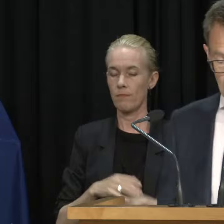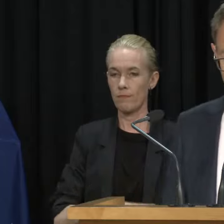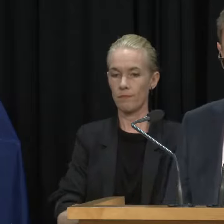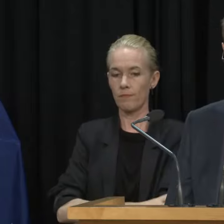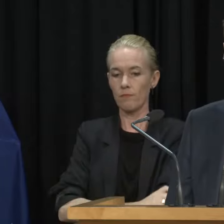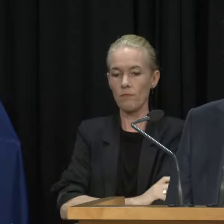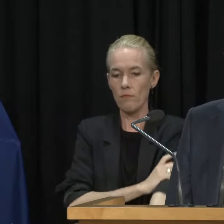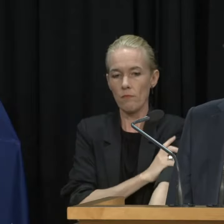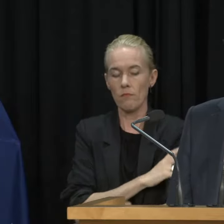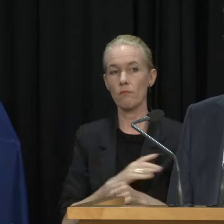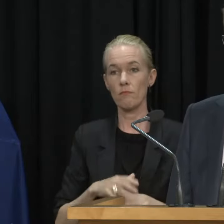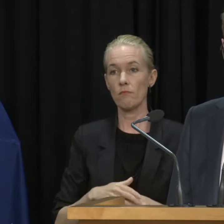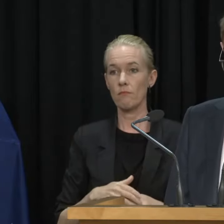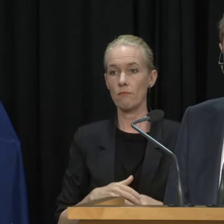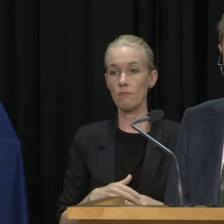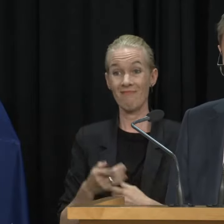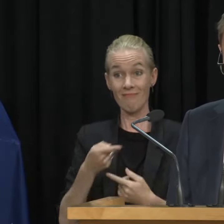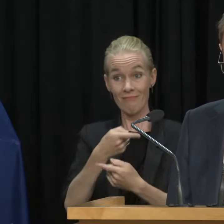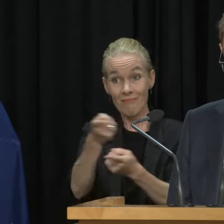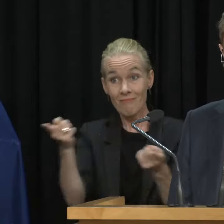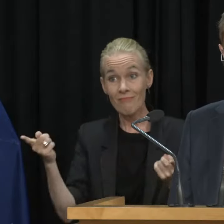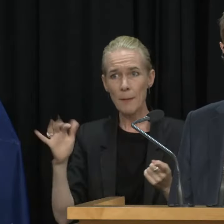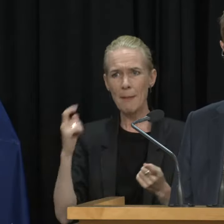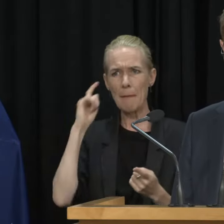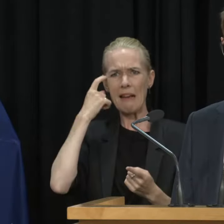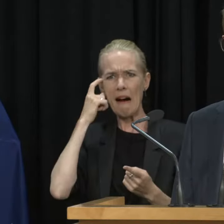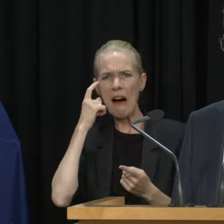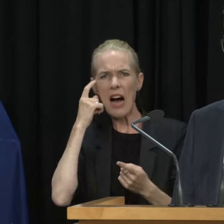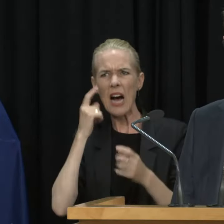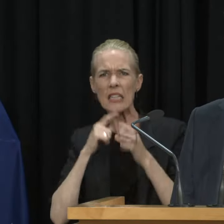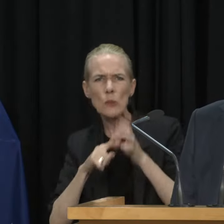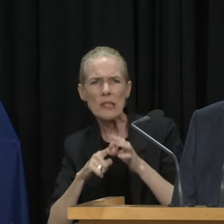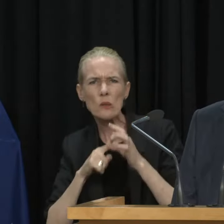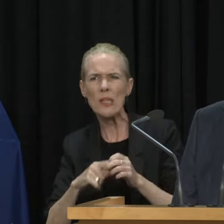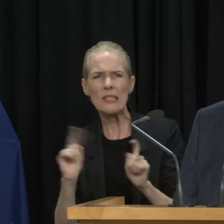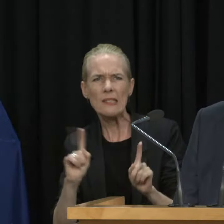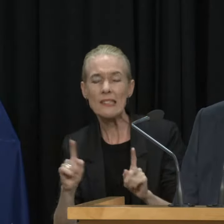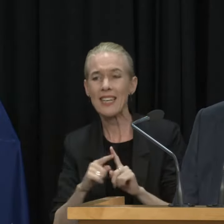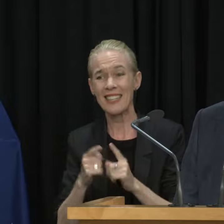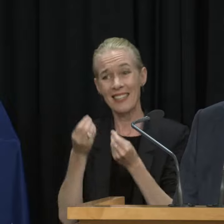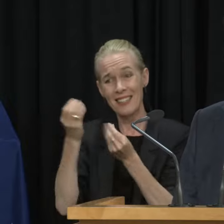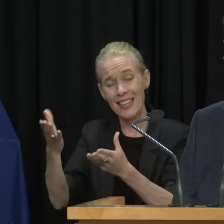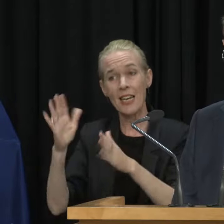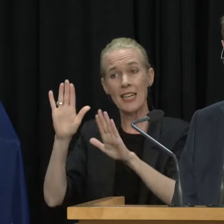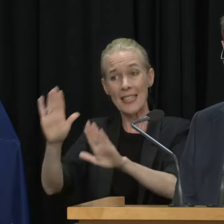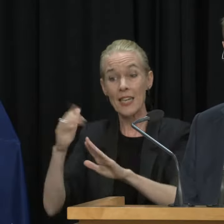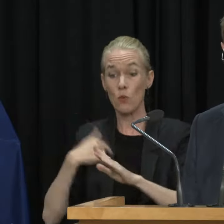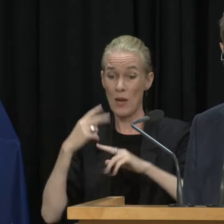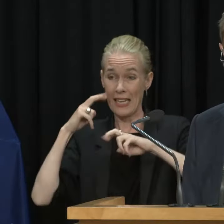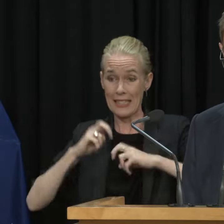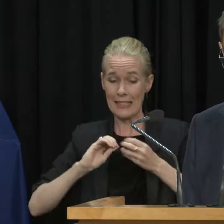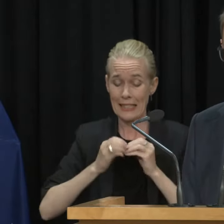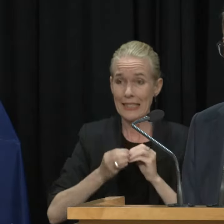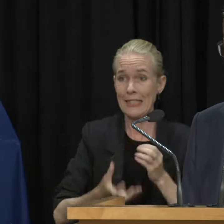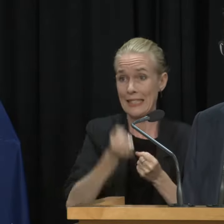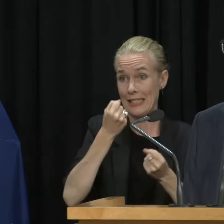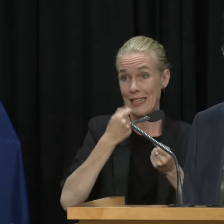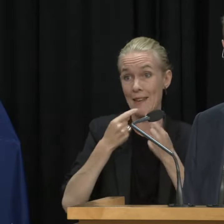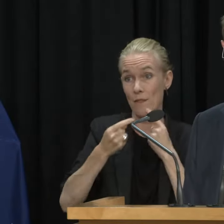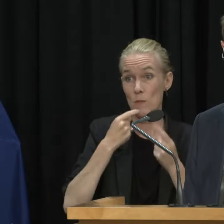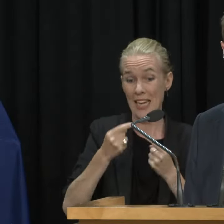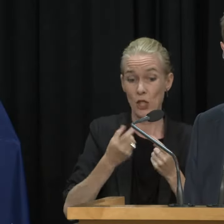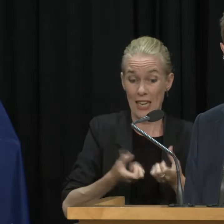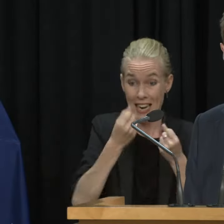I recognise there will be a lot of questions about this case, and we are working as fast as possible, obviously, to gather all the information we can, and we'll